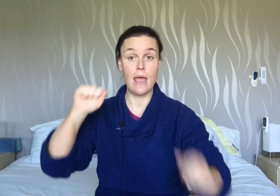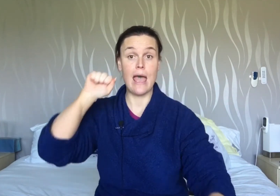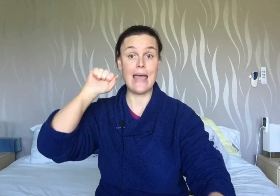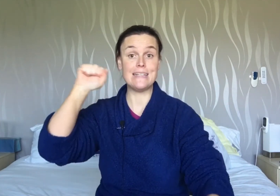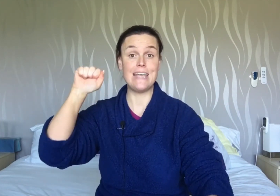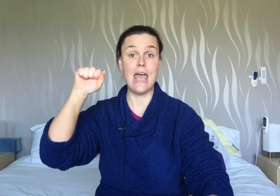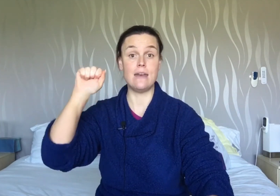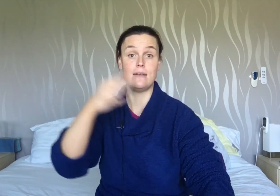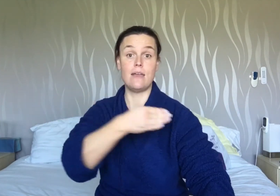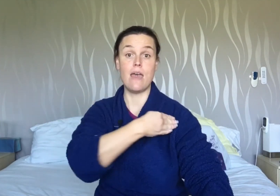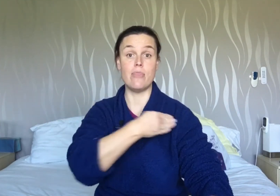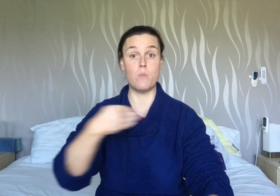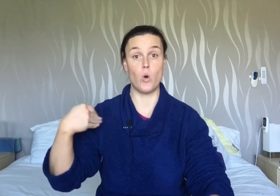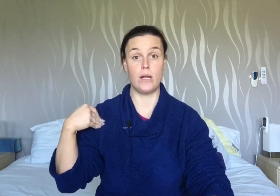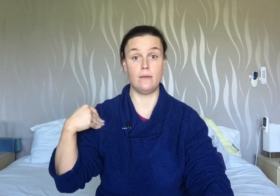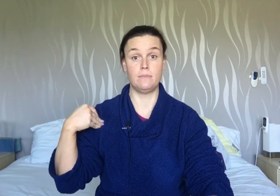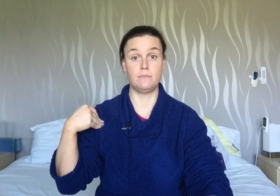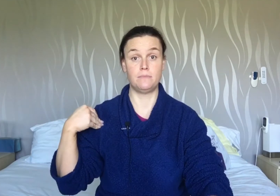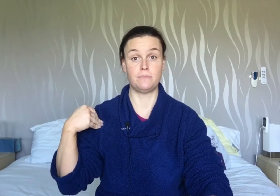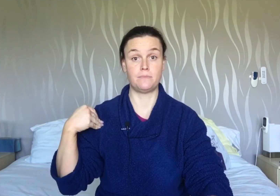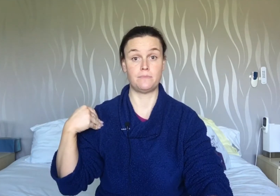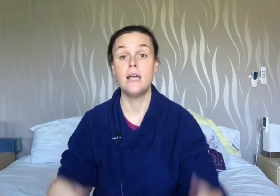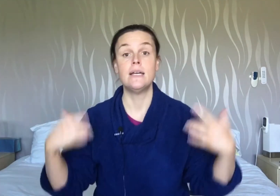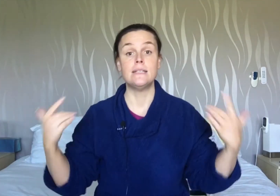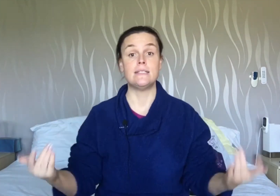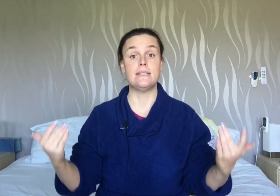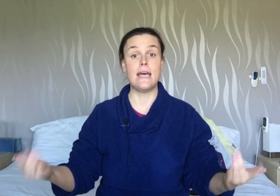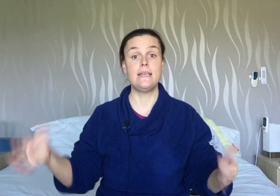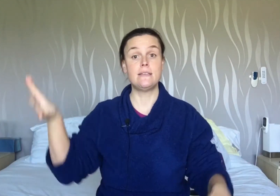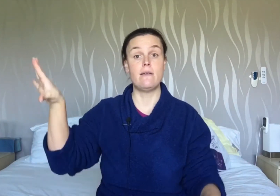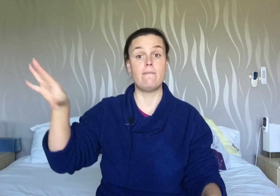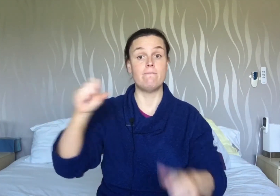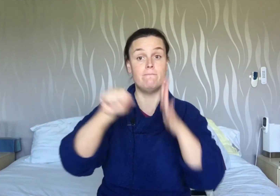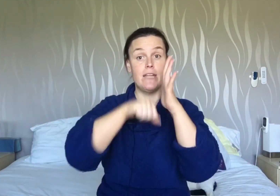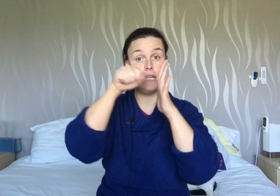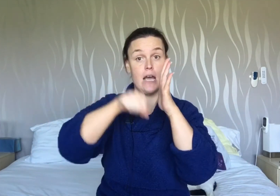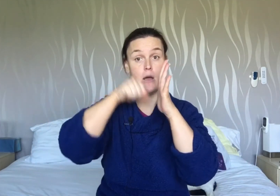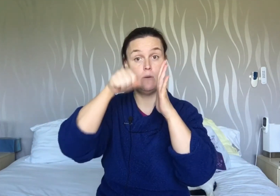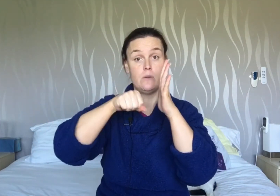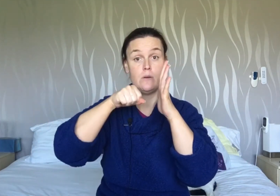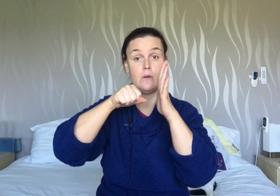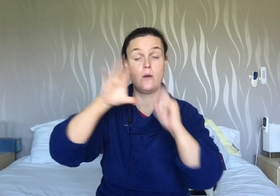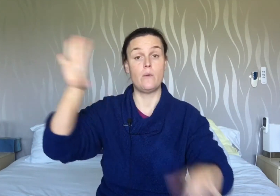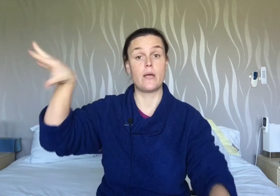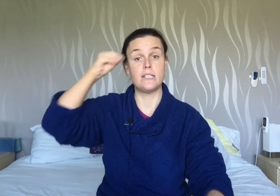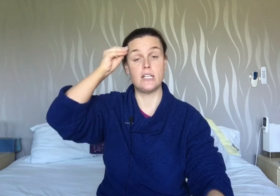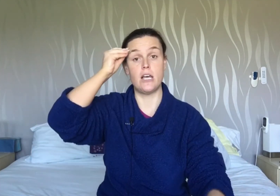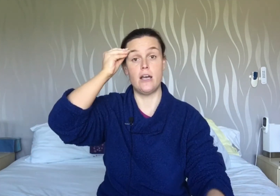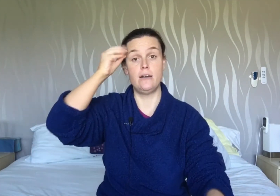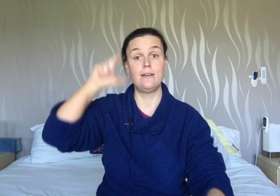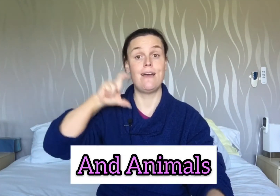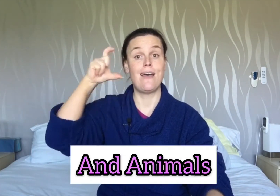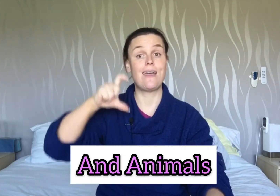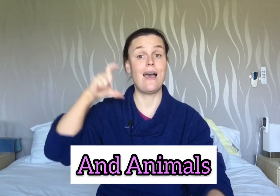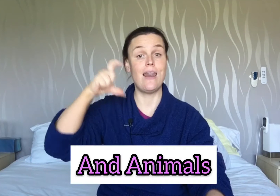at 10 in the morning. Today's video we're going to learn colours.